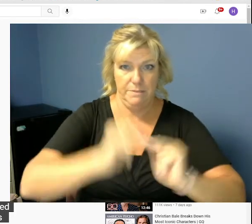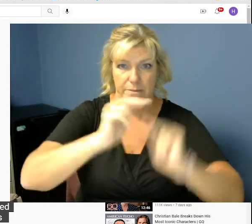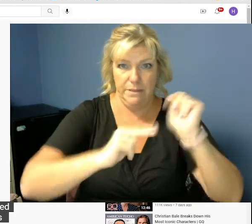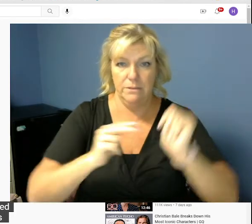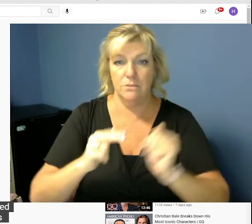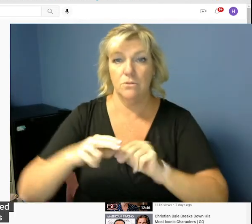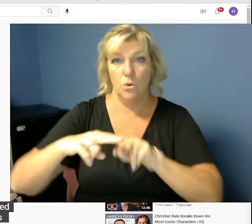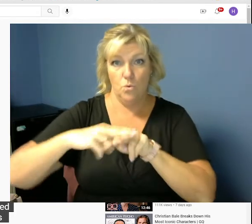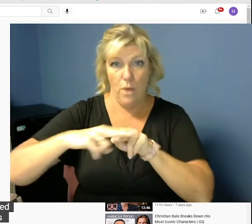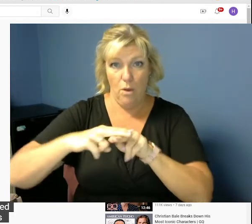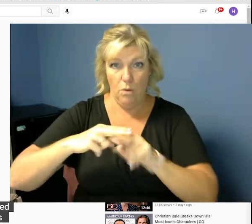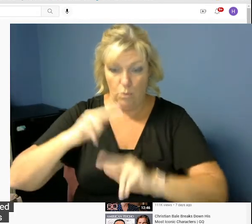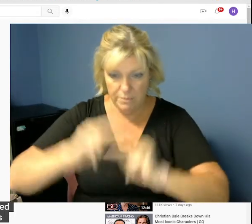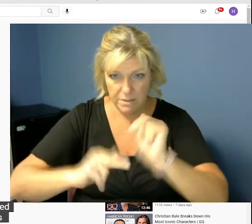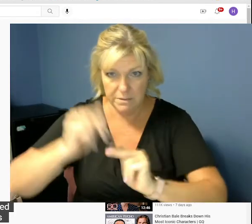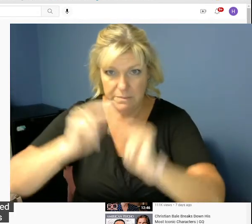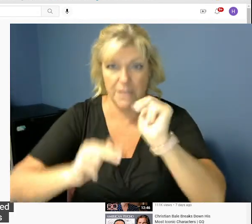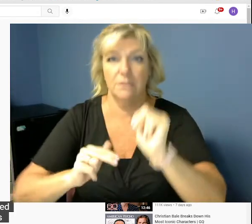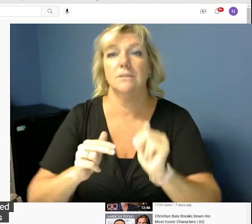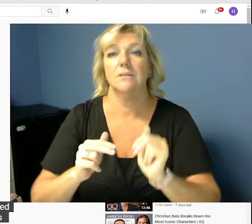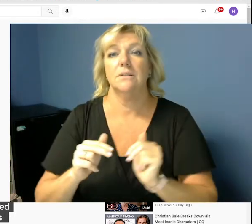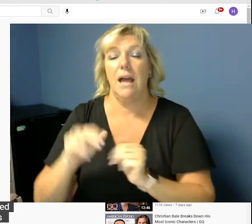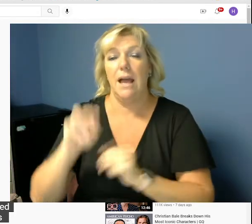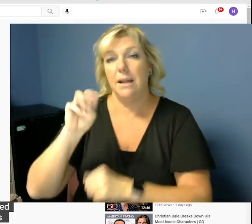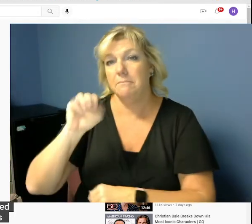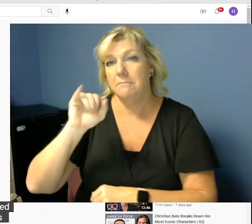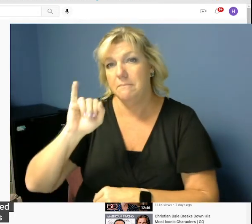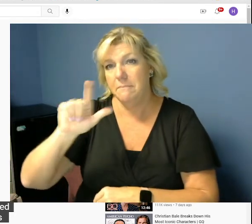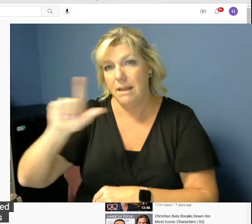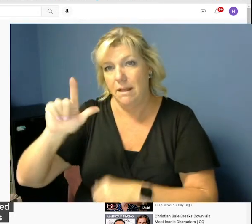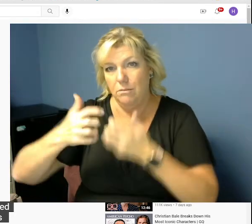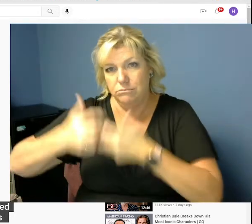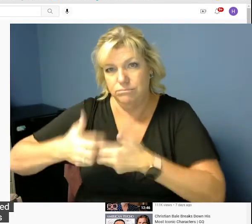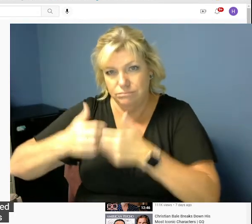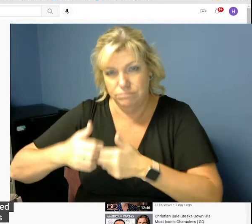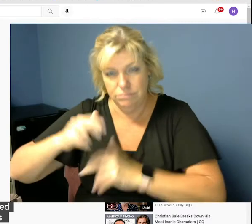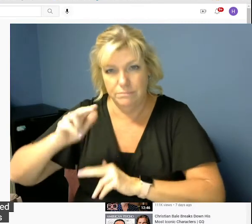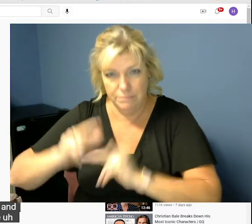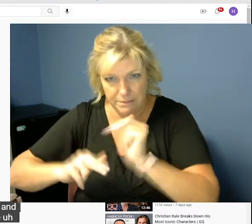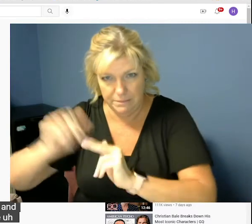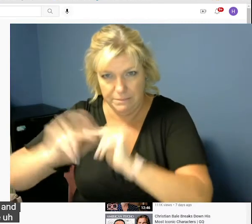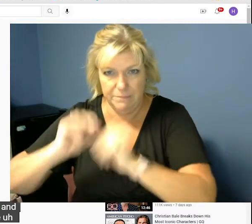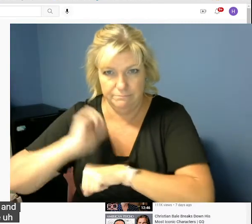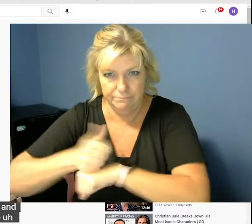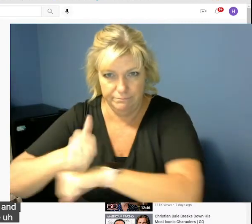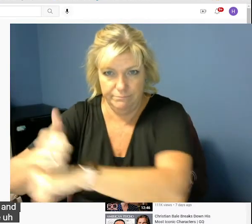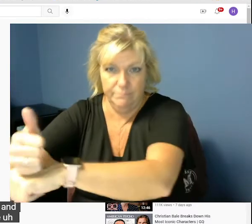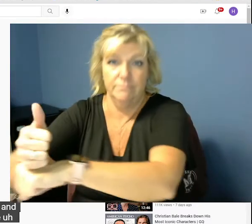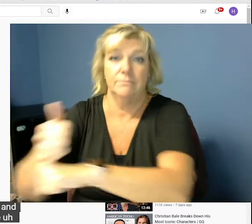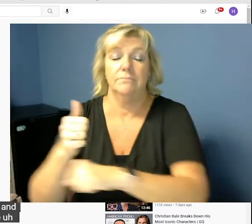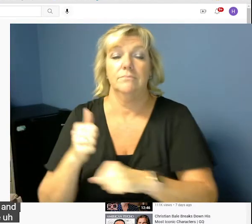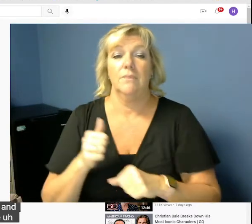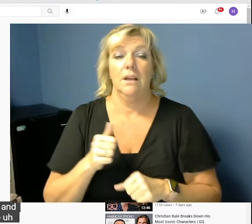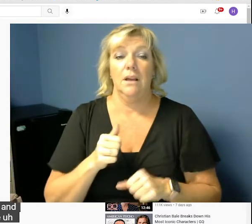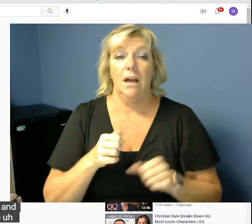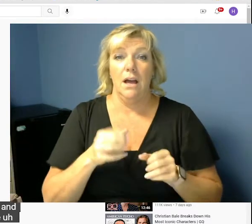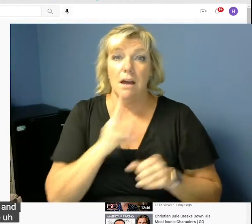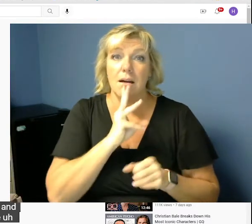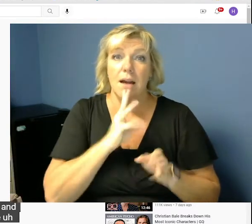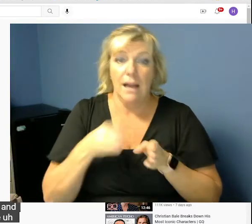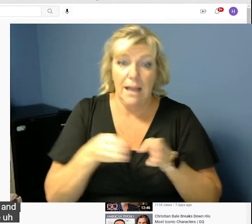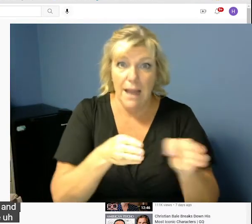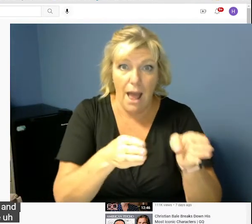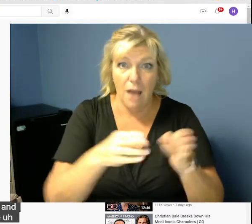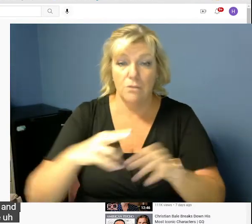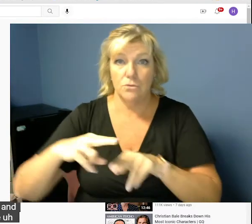And one of the things that's often pointed out is that, right, the canals and the railroads are all many of them are in the